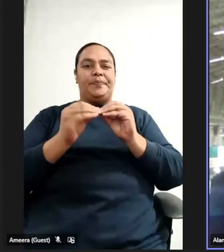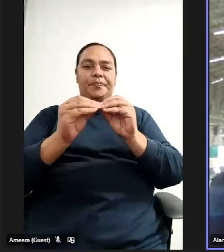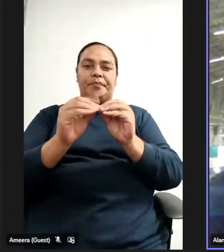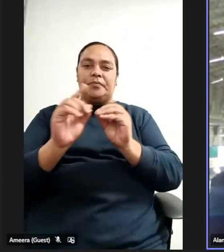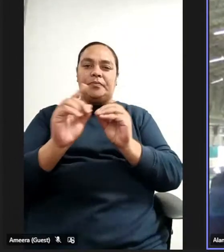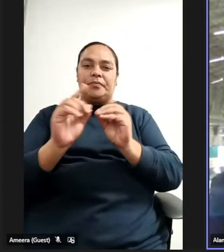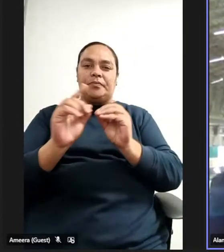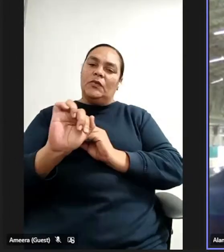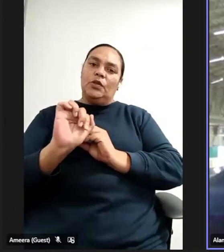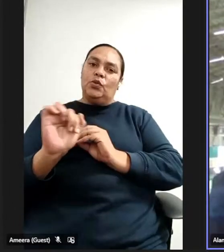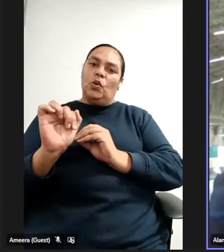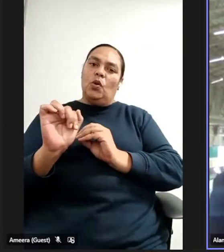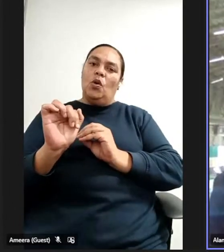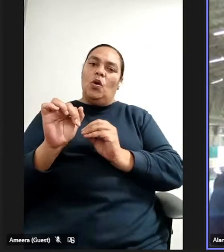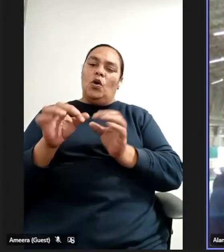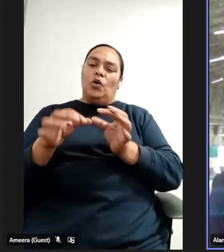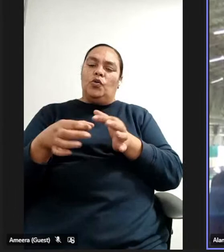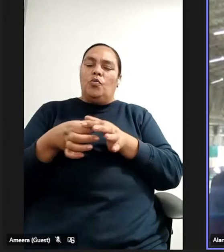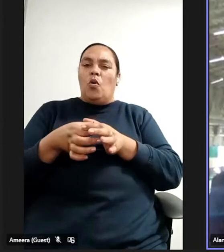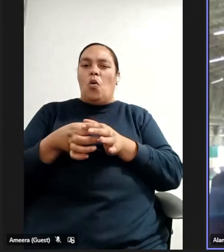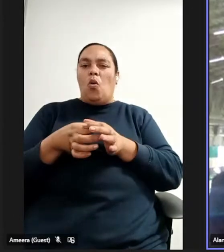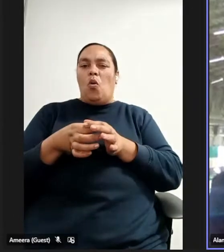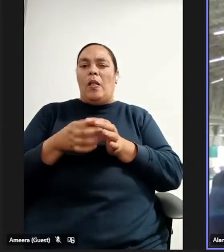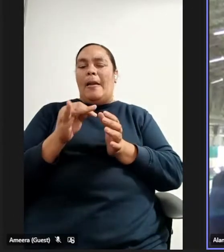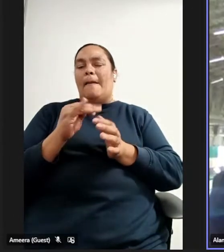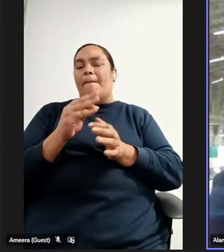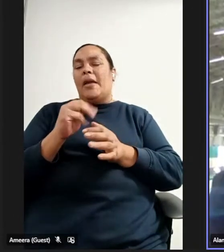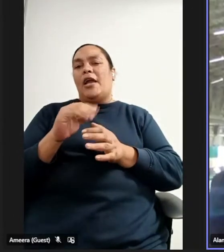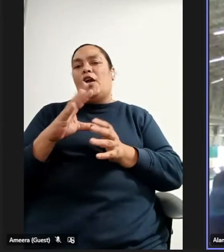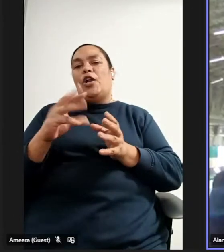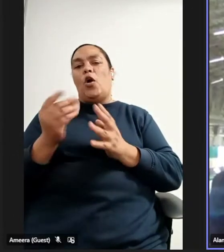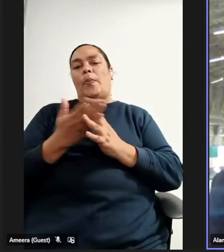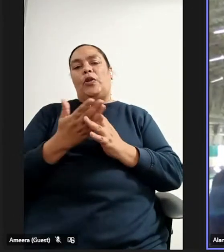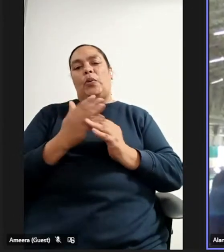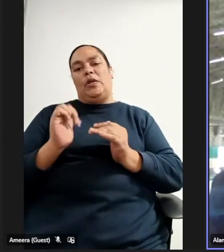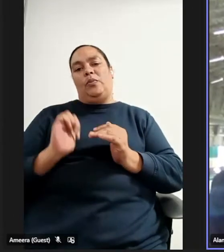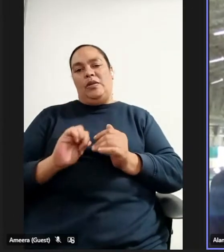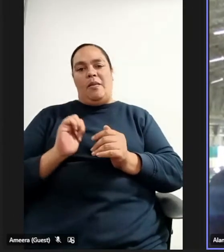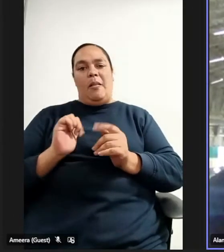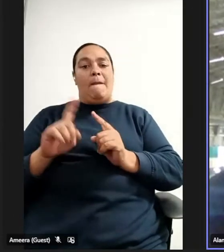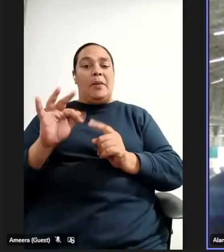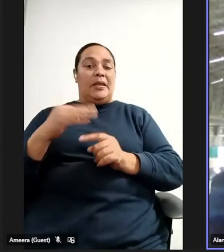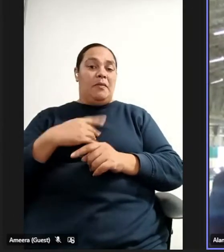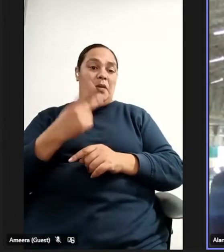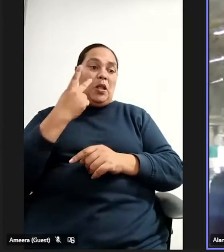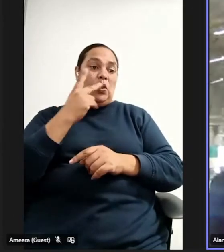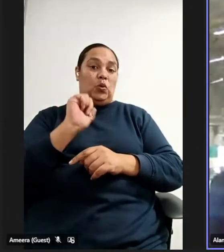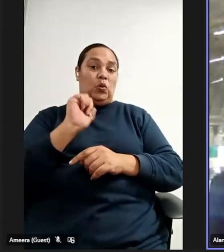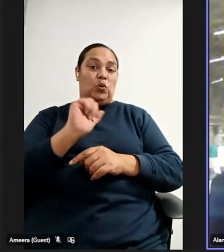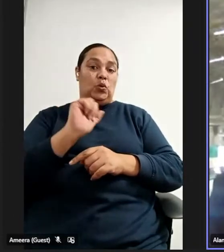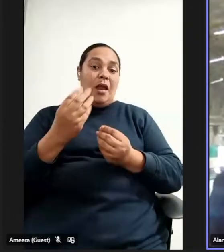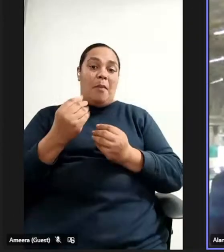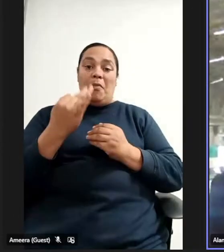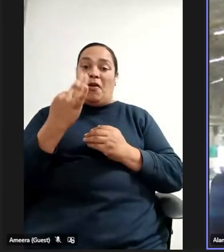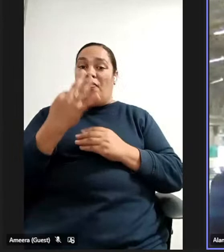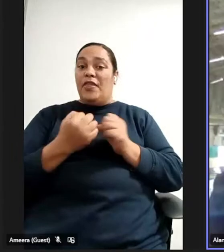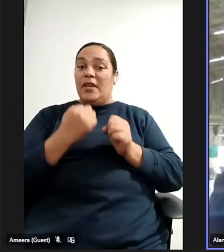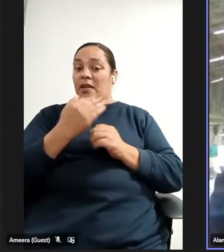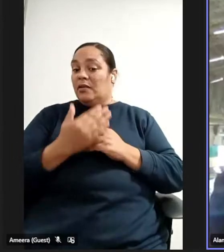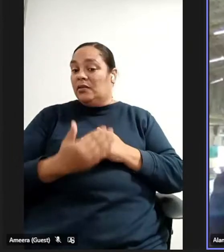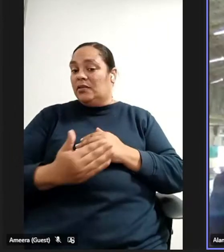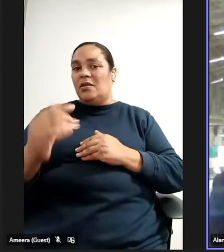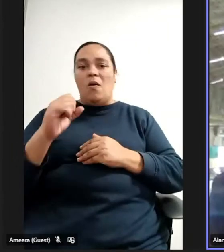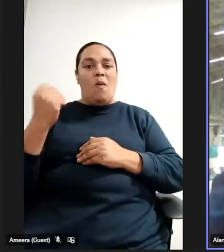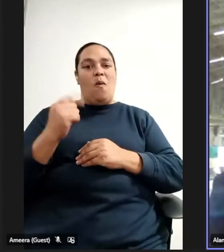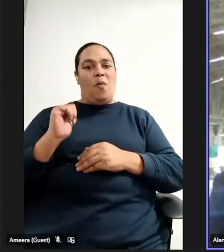small microgrids between municipalities. And if I look at the number over the next 3 years that all of our municipalities and the